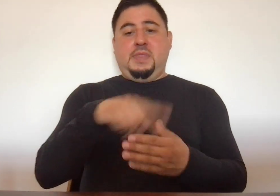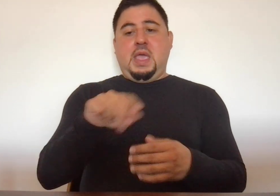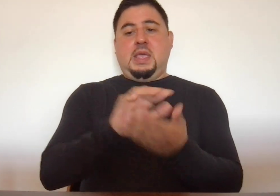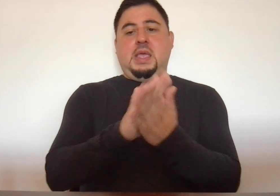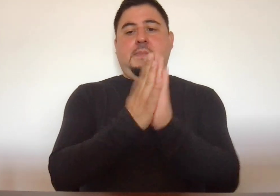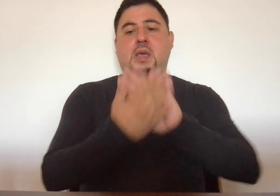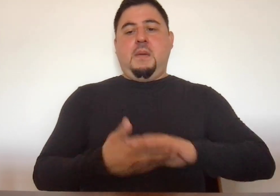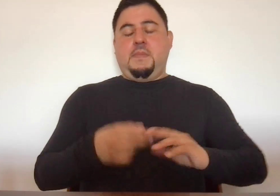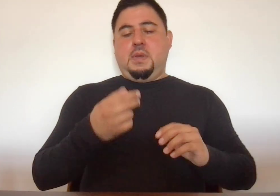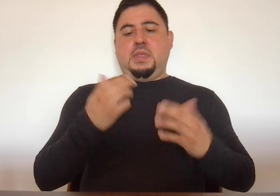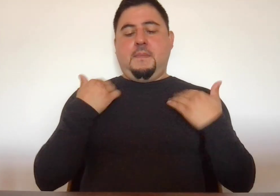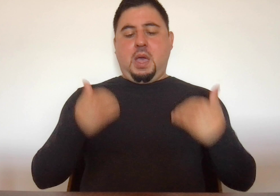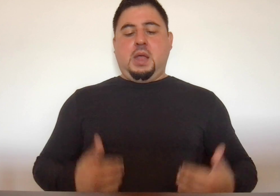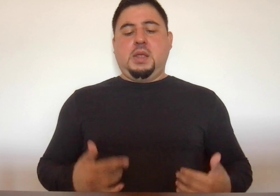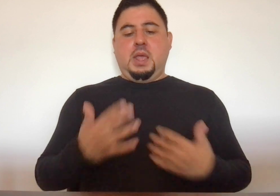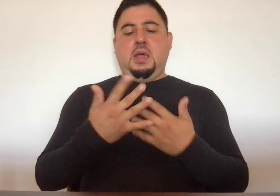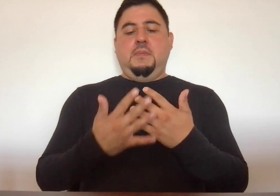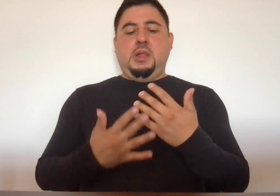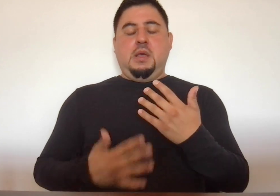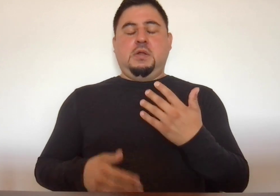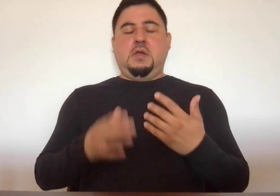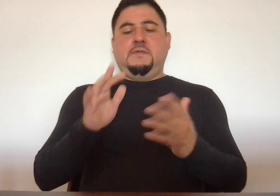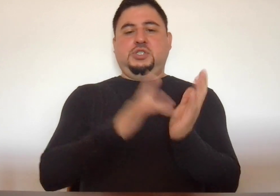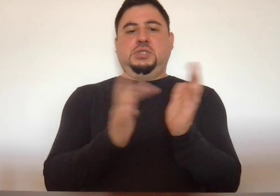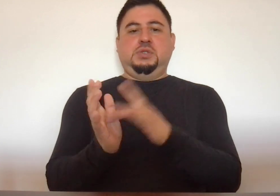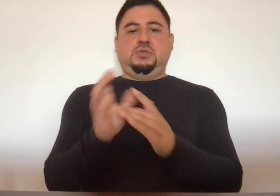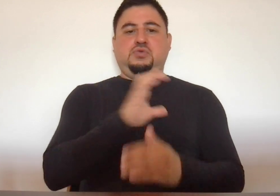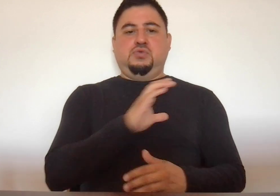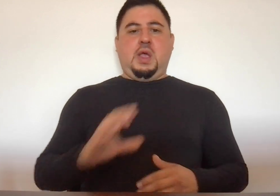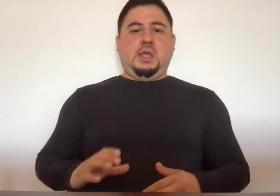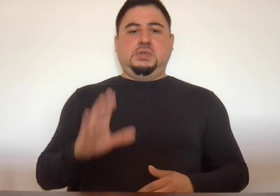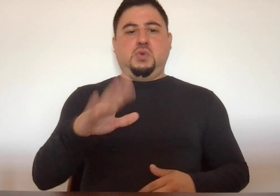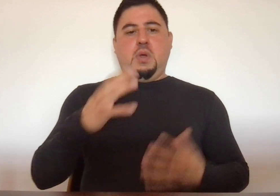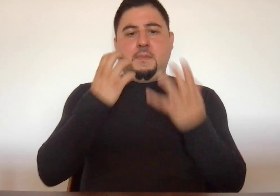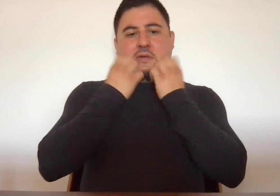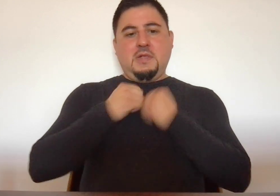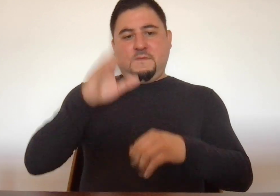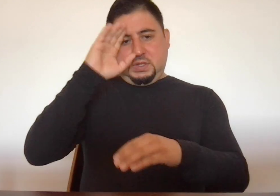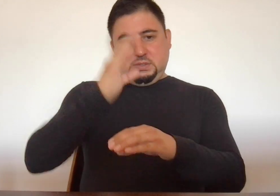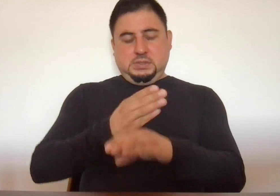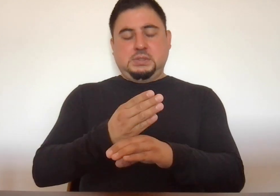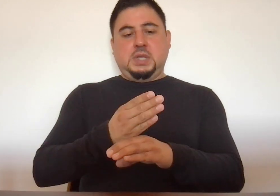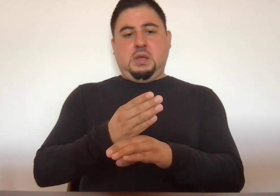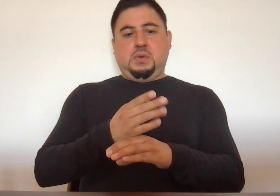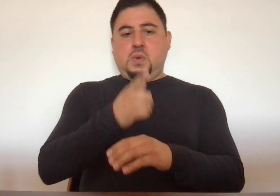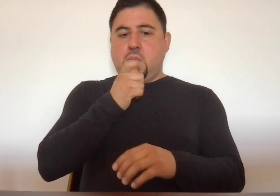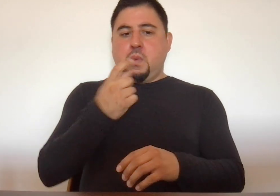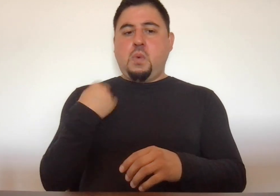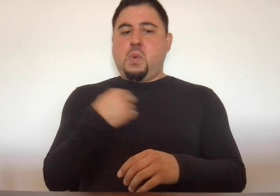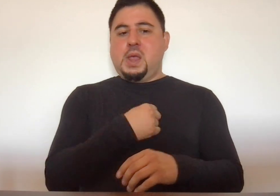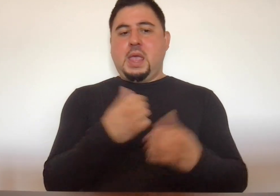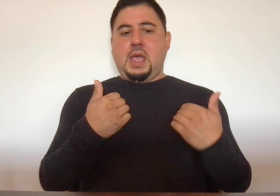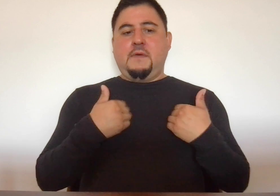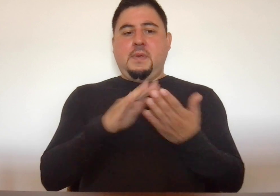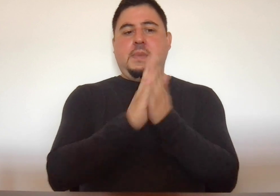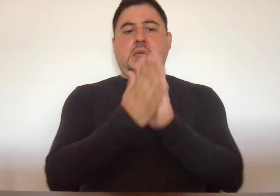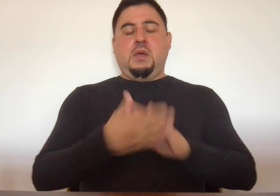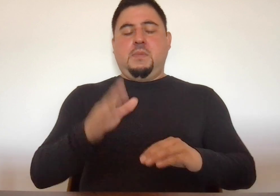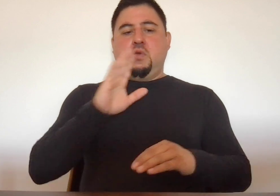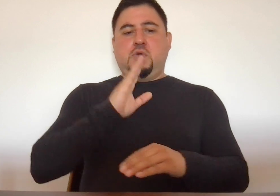the body and the blood of Jesus Christ, your beloved Son, in whom we have become your daughters and